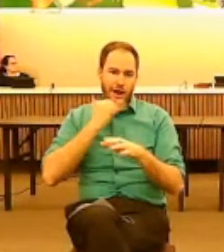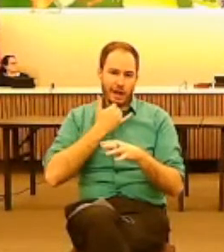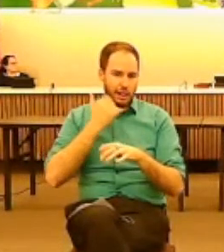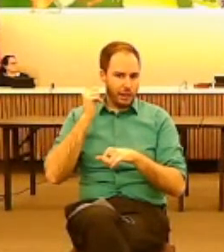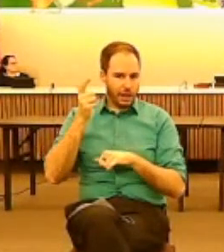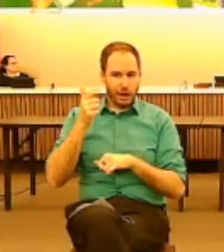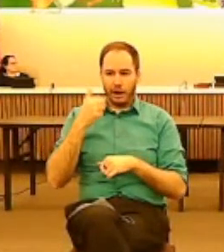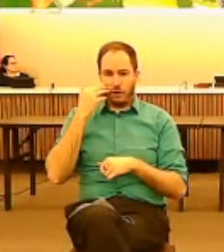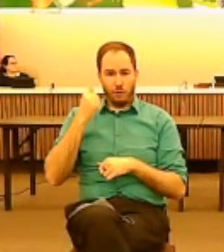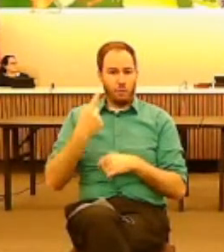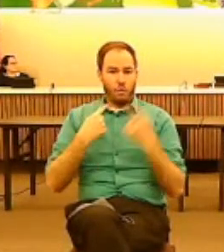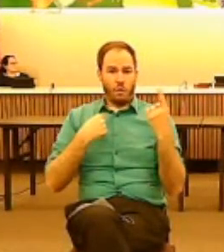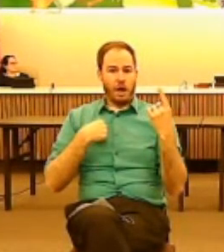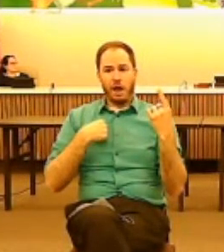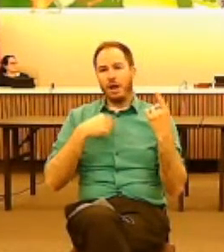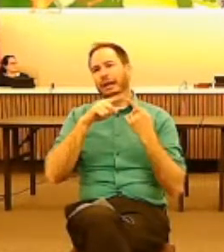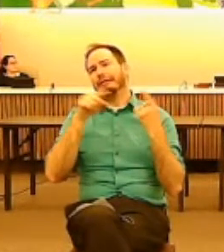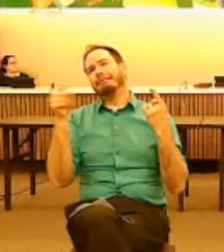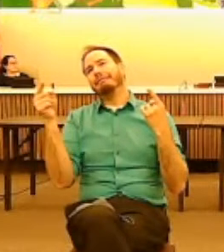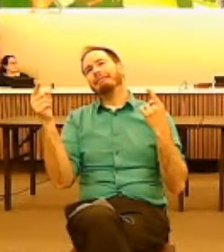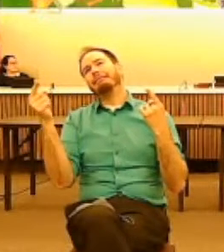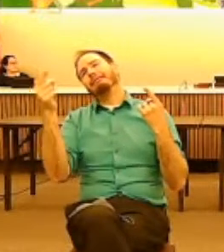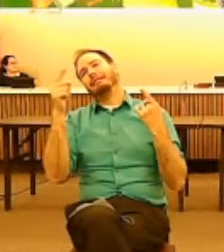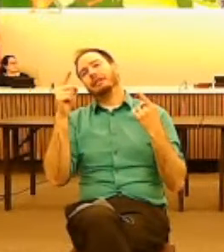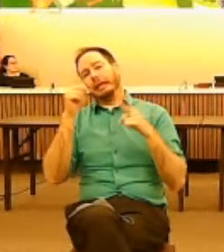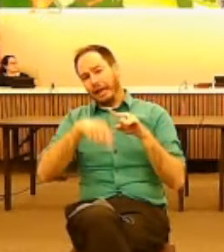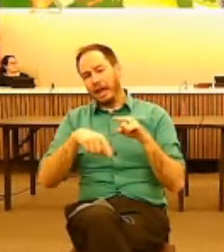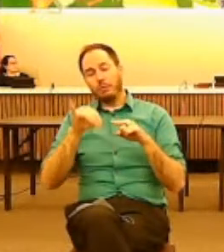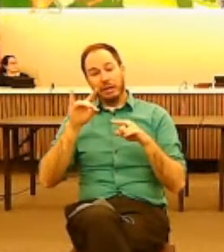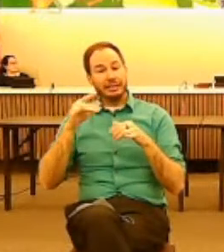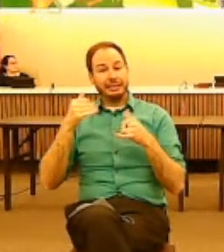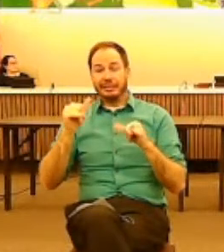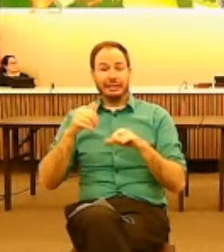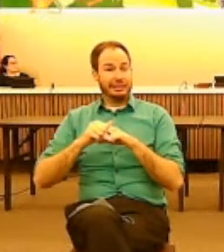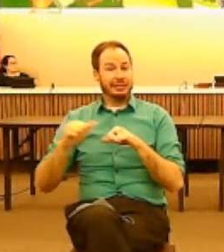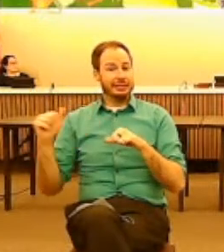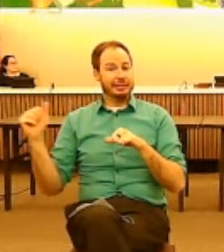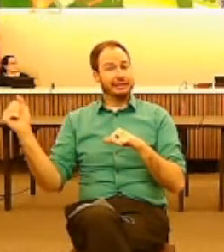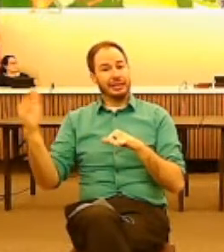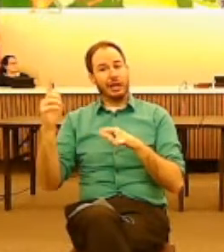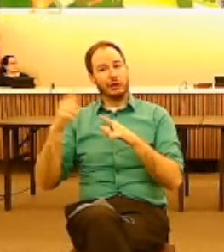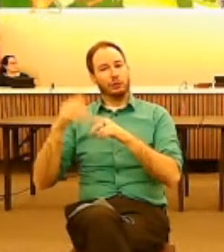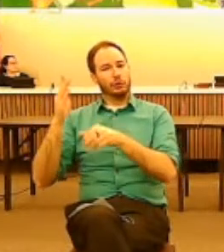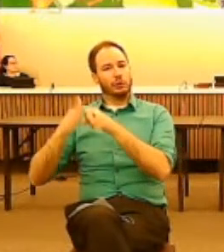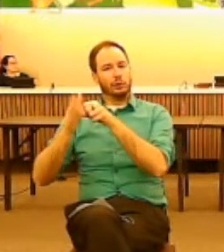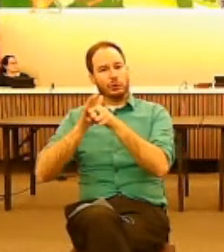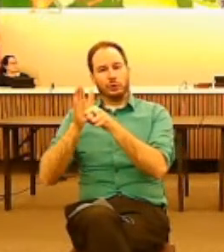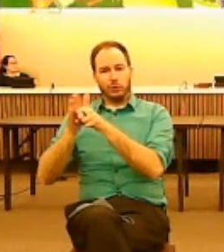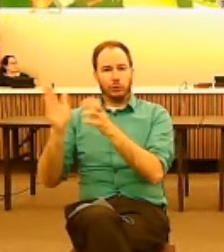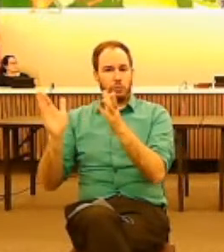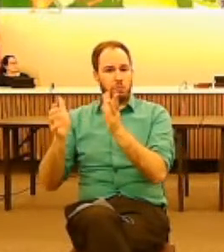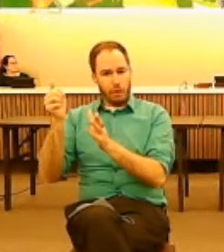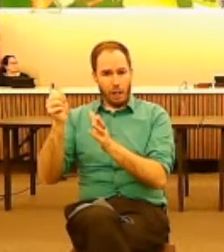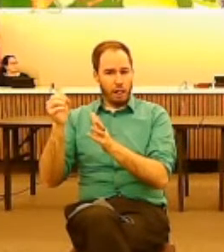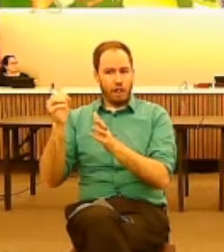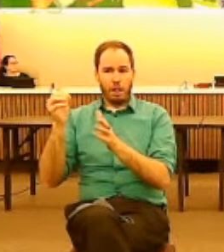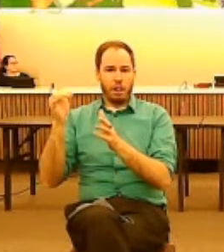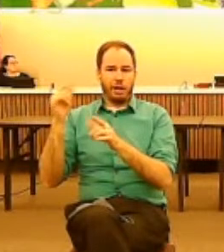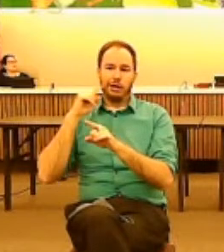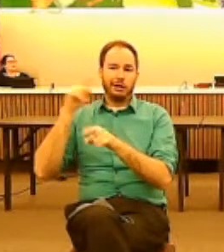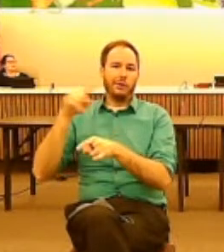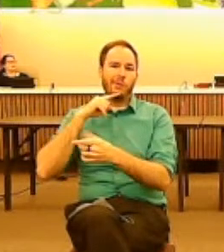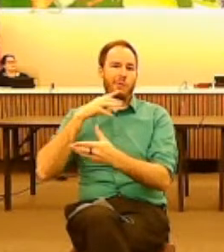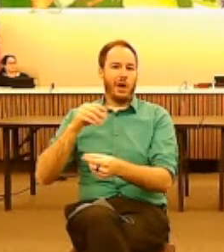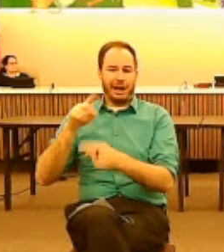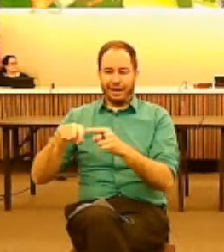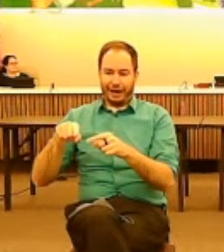know, like one, there's no way they can get back there to remove them, but they sent someone back to cut it up into smaller pieces. It's down in a wetland, so they